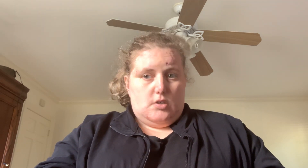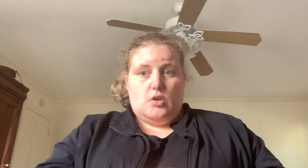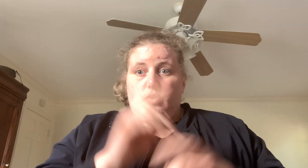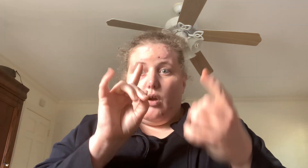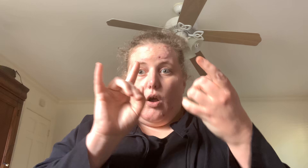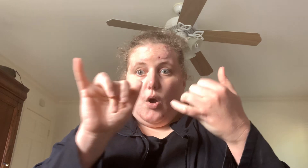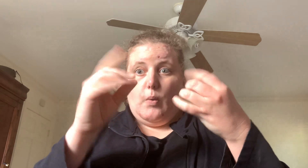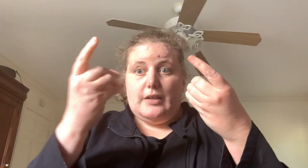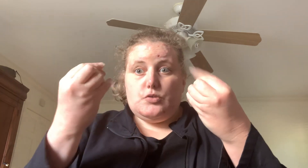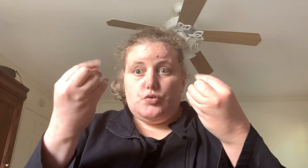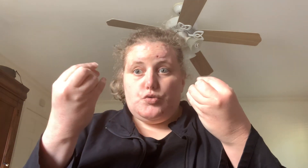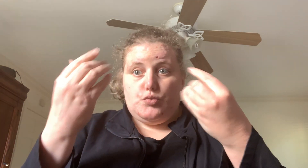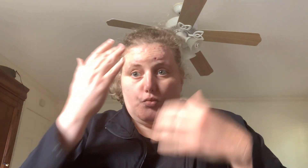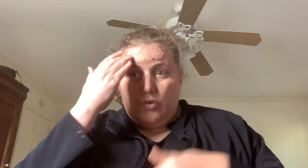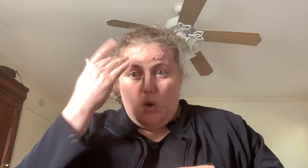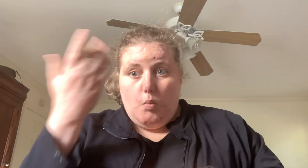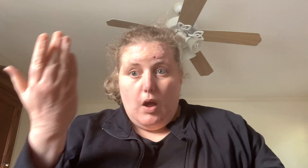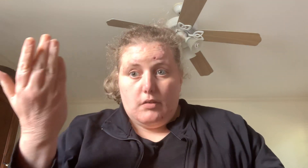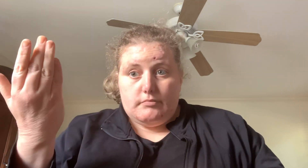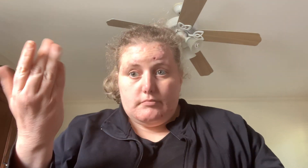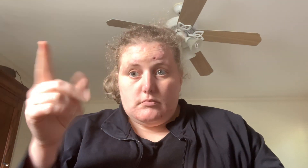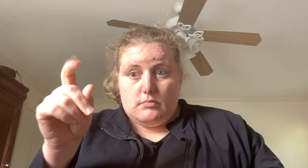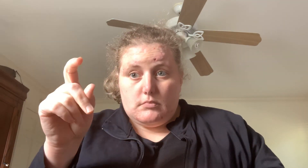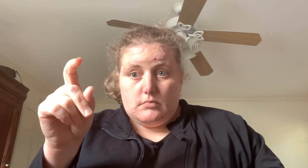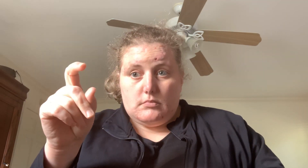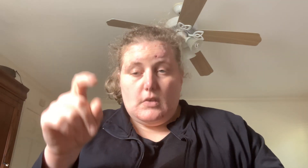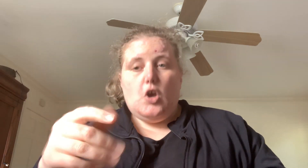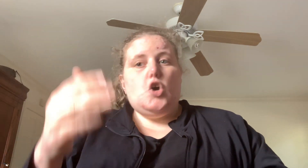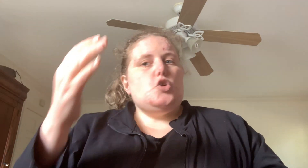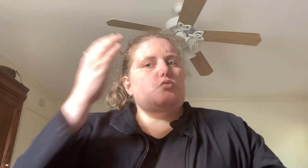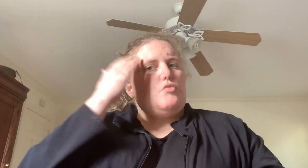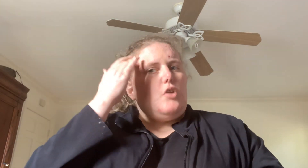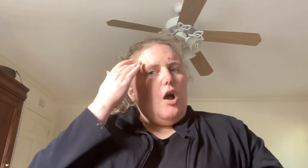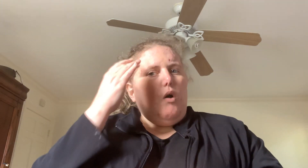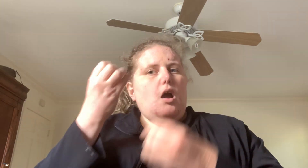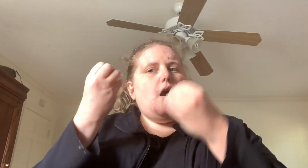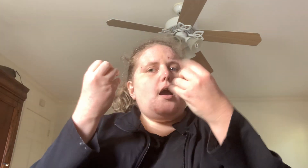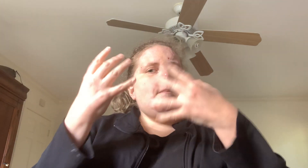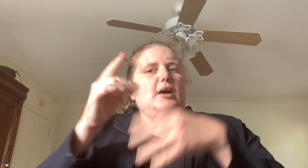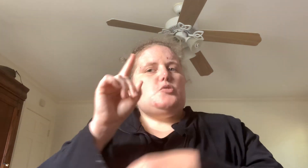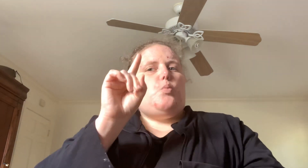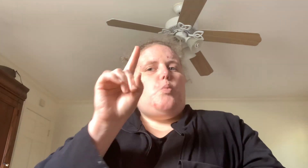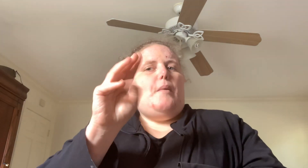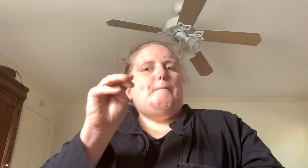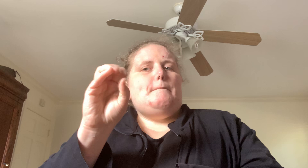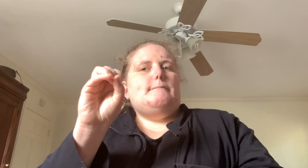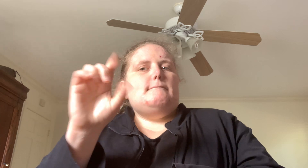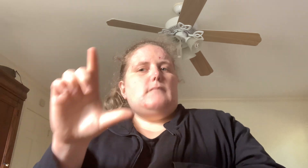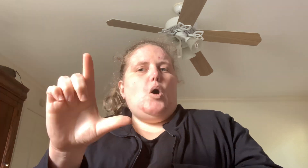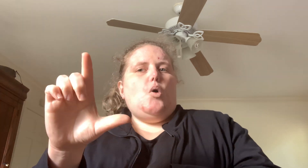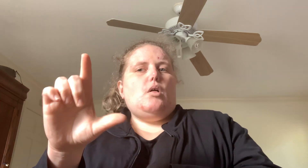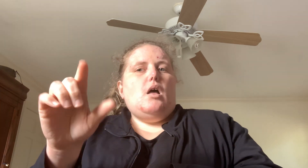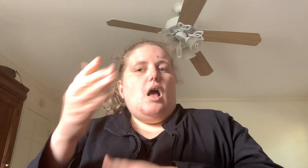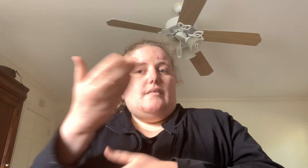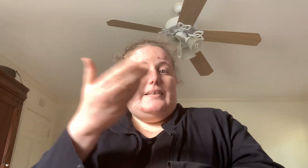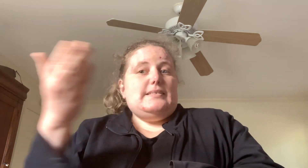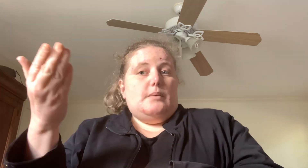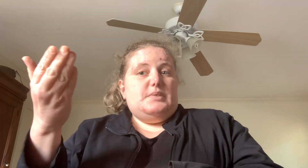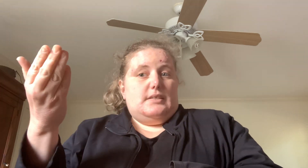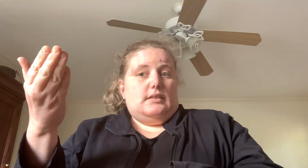know? You always know how much 1 mole of a substance is, especially an element, because you get that from the periodic table. So